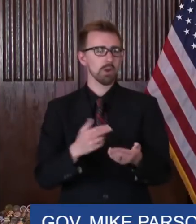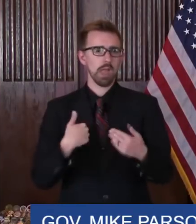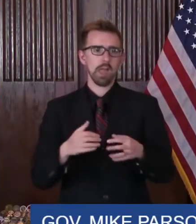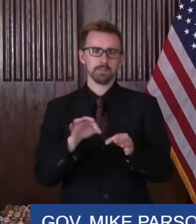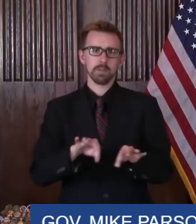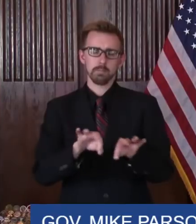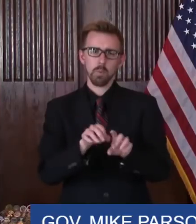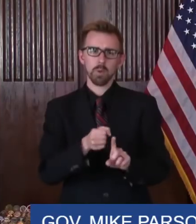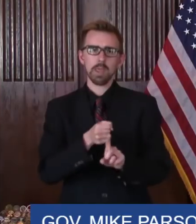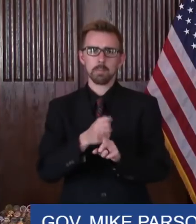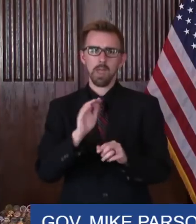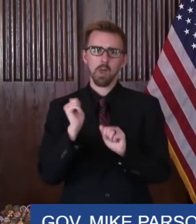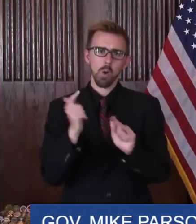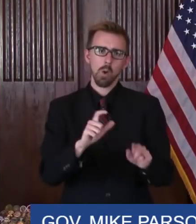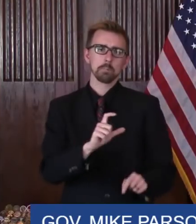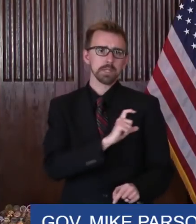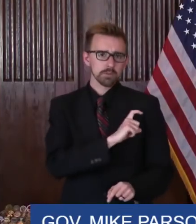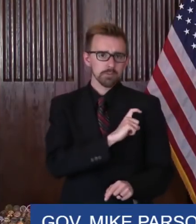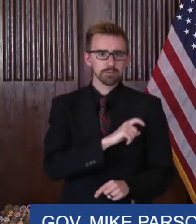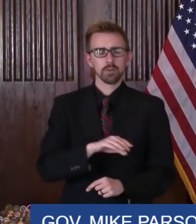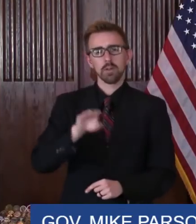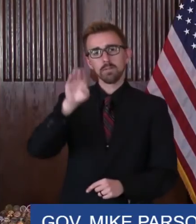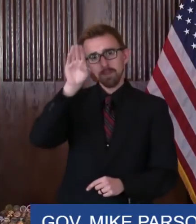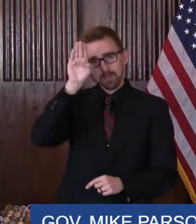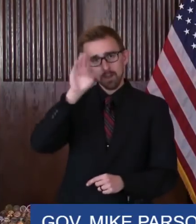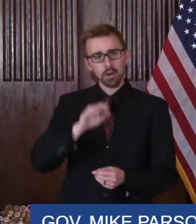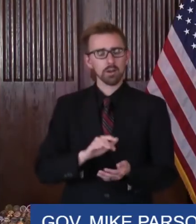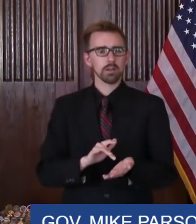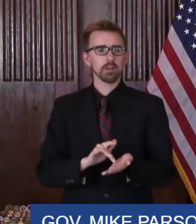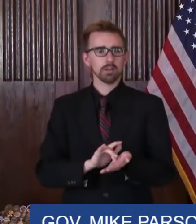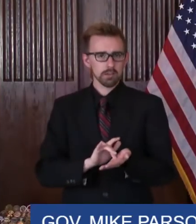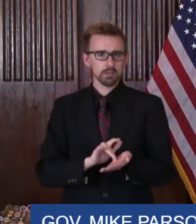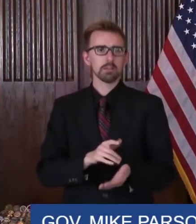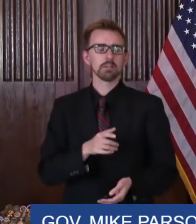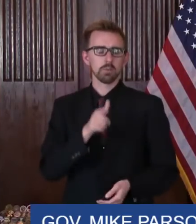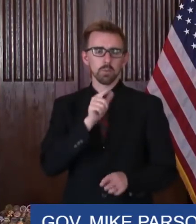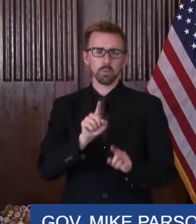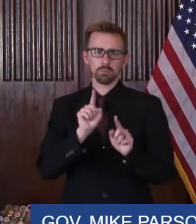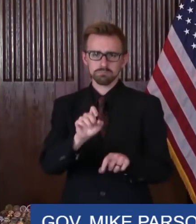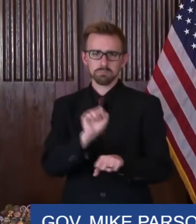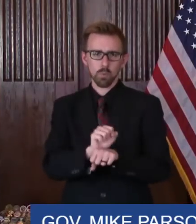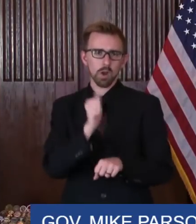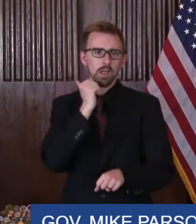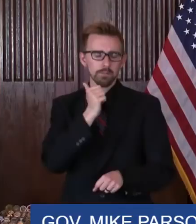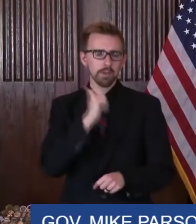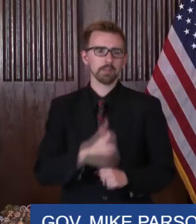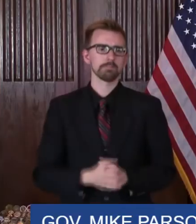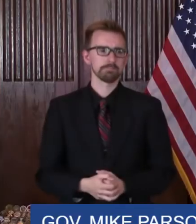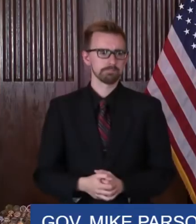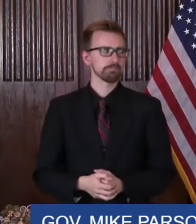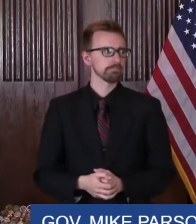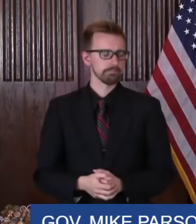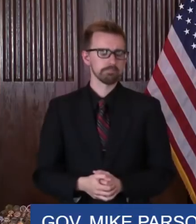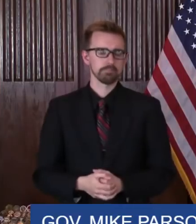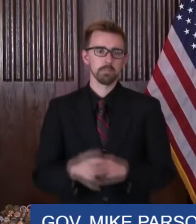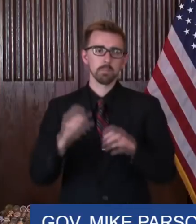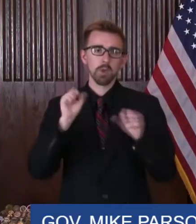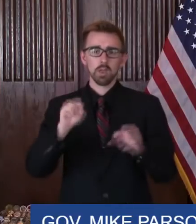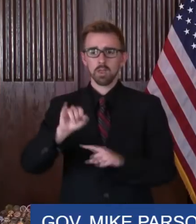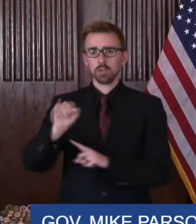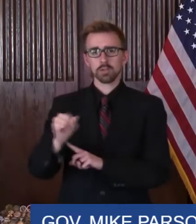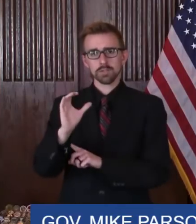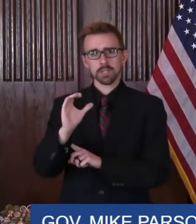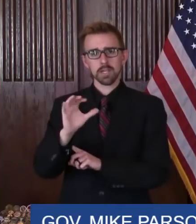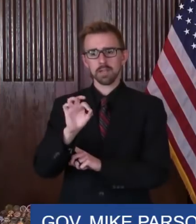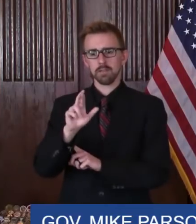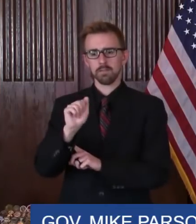on every police officer, firefighter, and paramedic that goes to work every day. As president of the Jefferson City